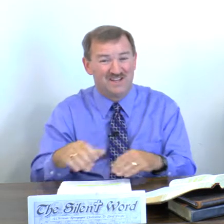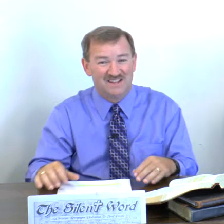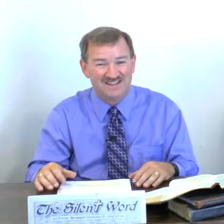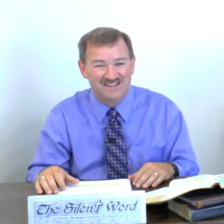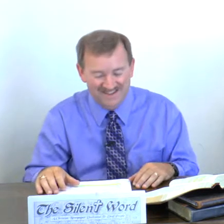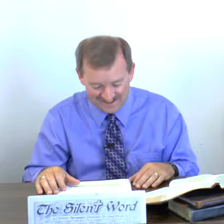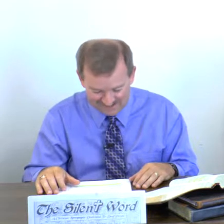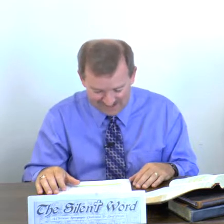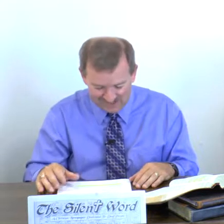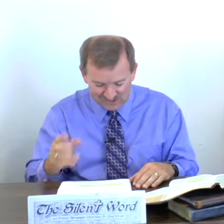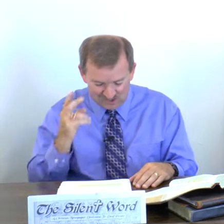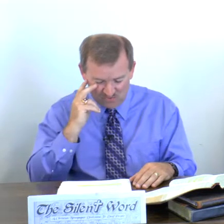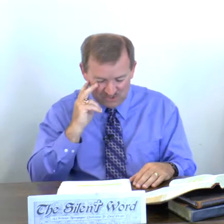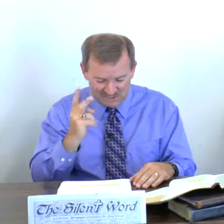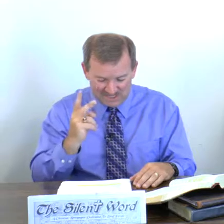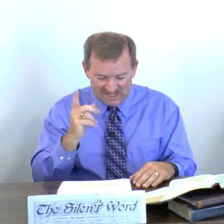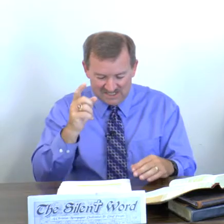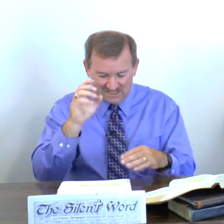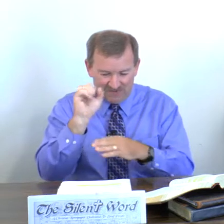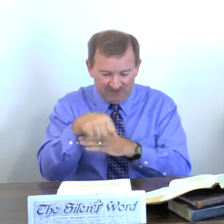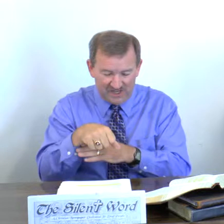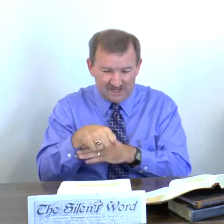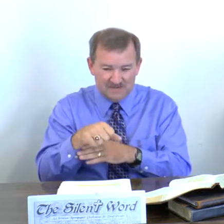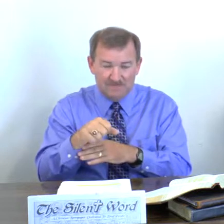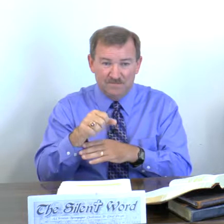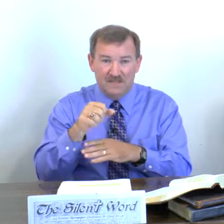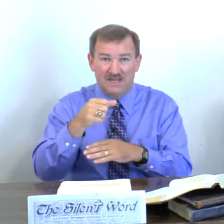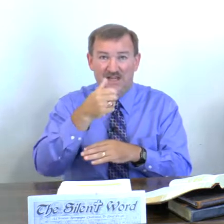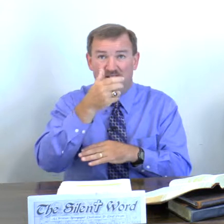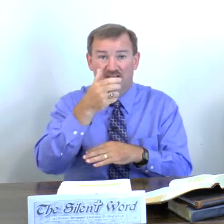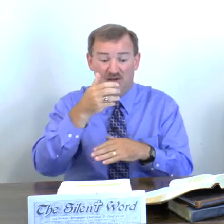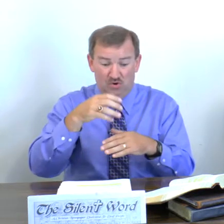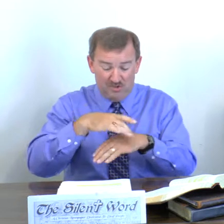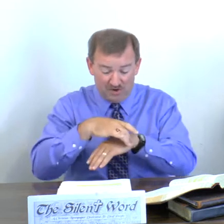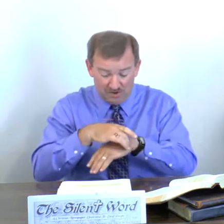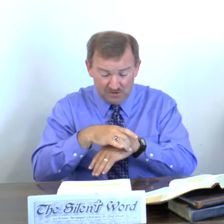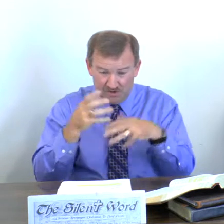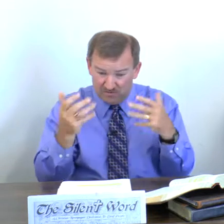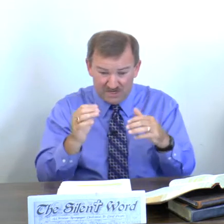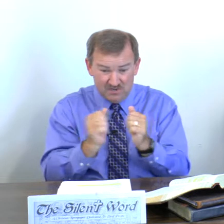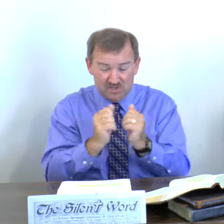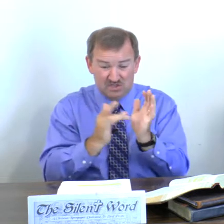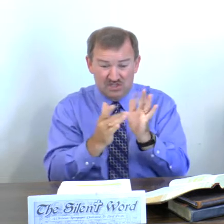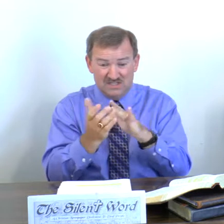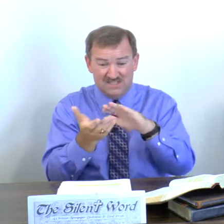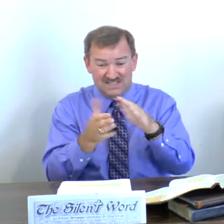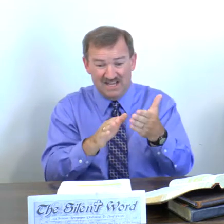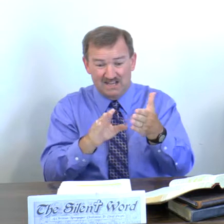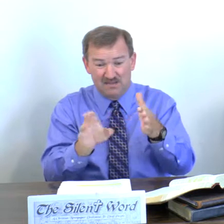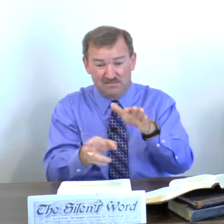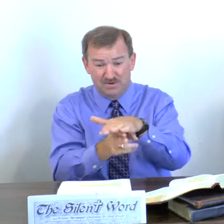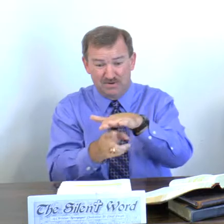defeated. So we see his defeat on the earth already with Jesus' death, burial,